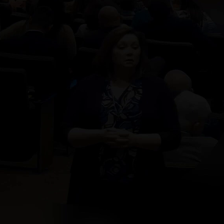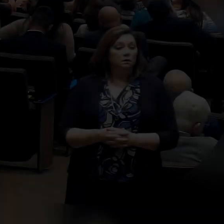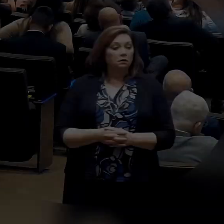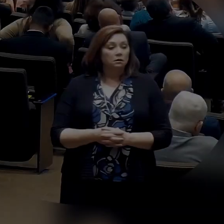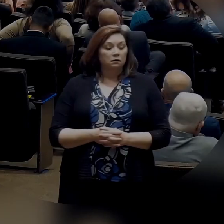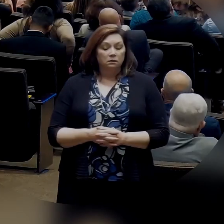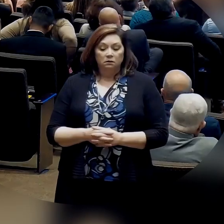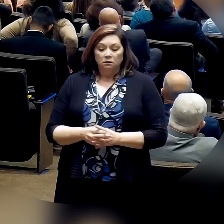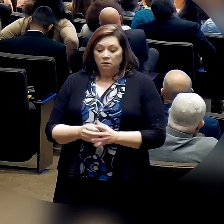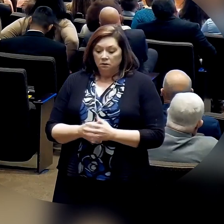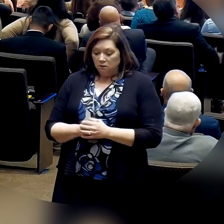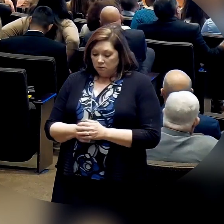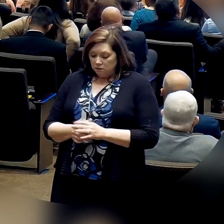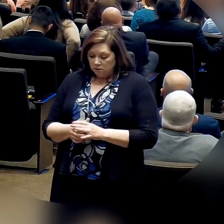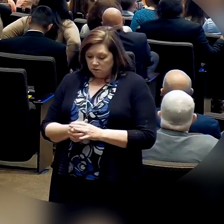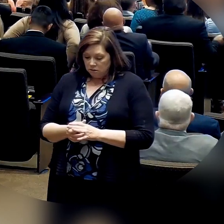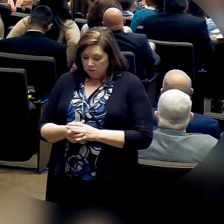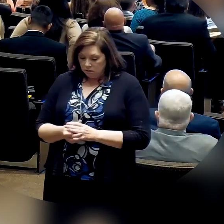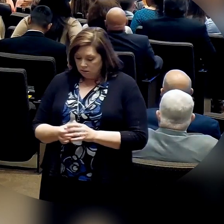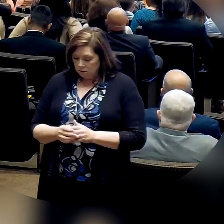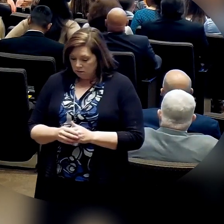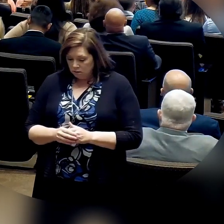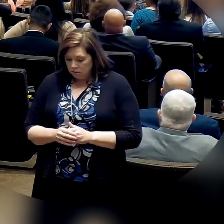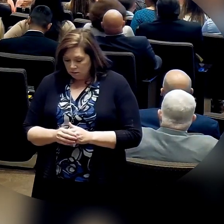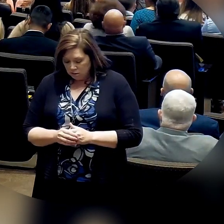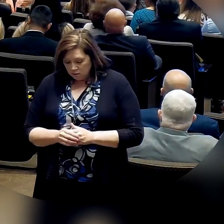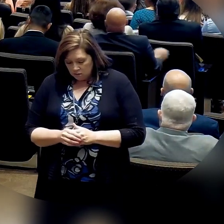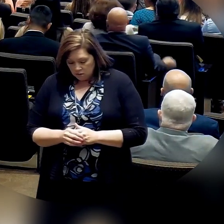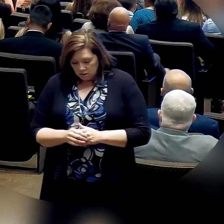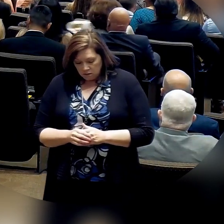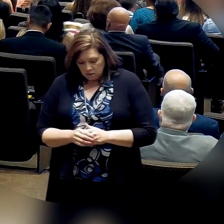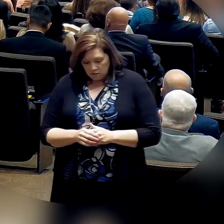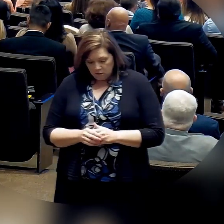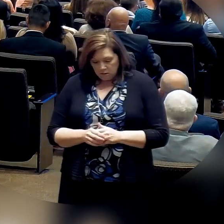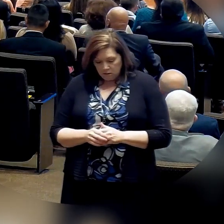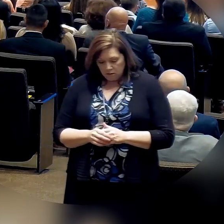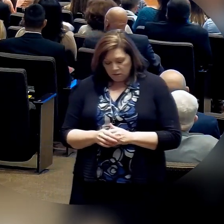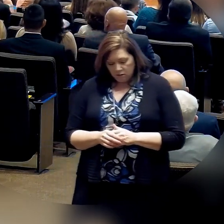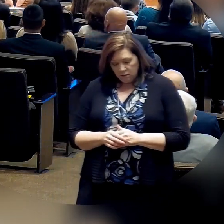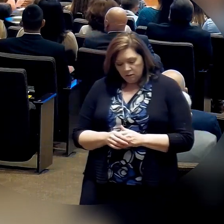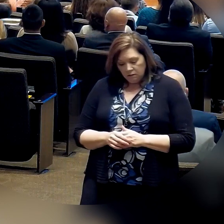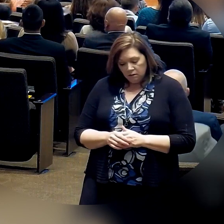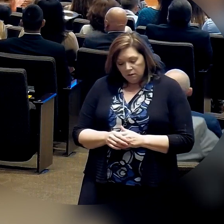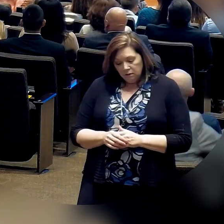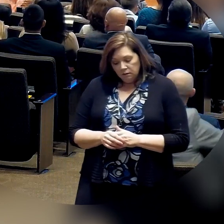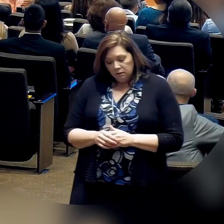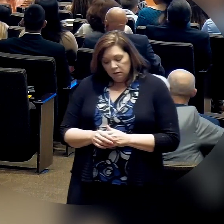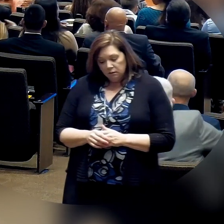There's an emptiness around us, we could see it everywhere.